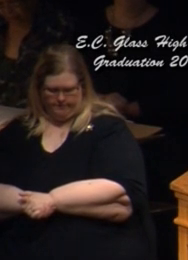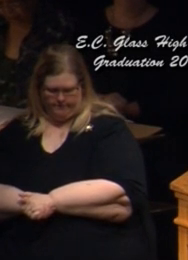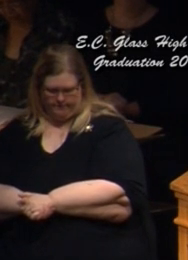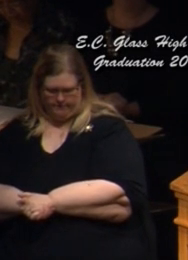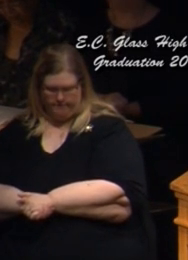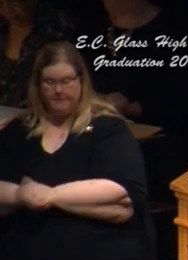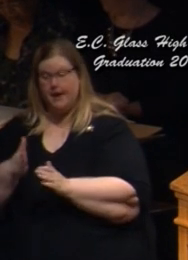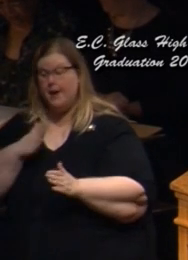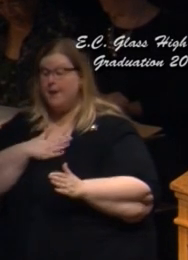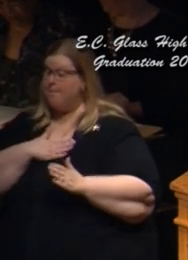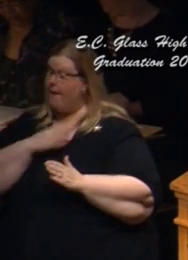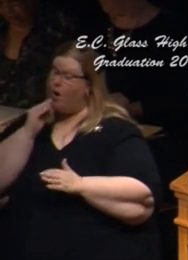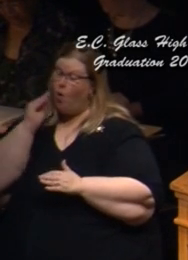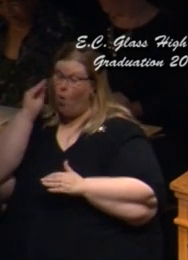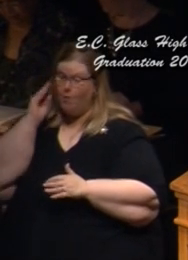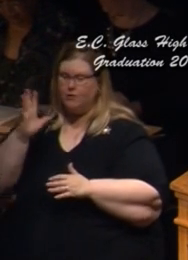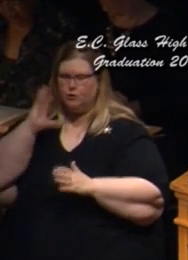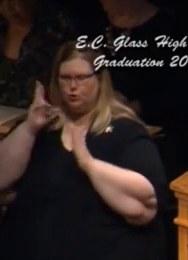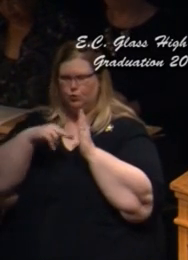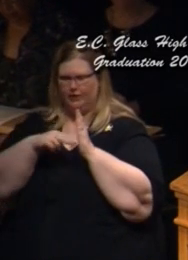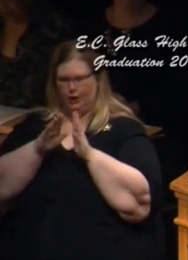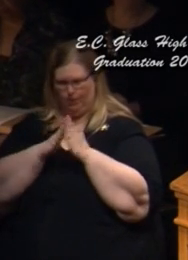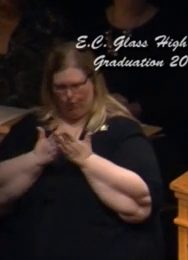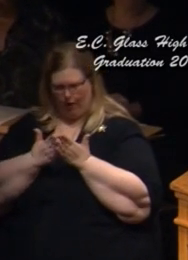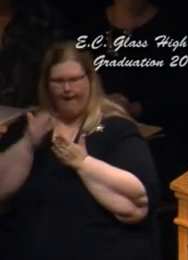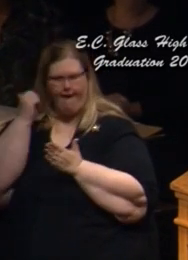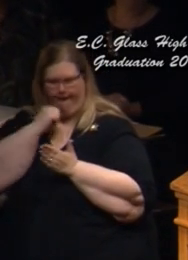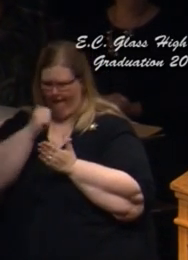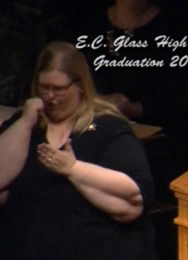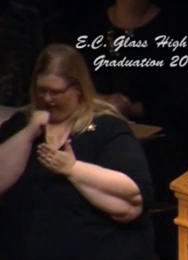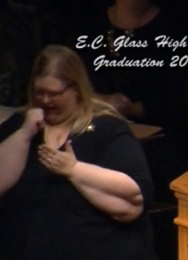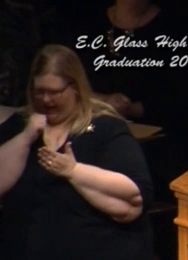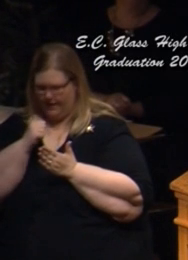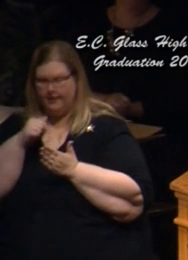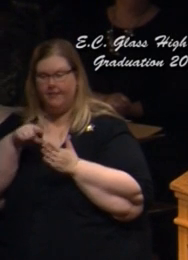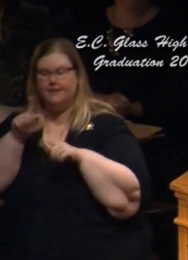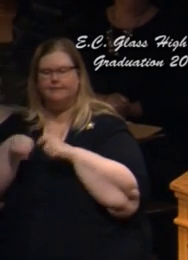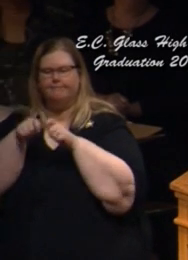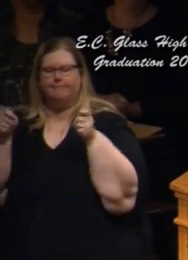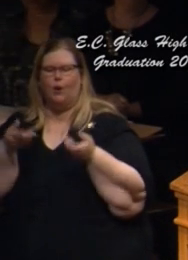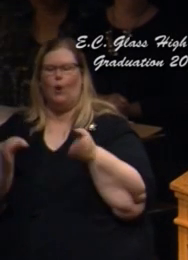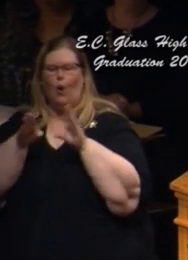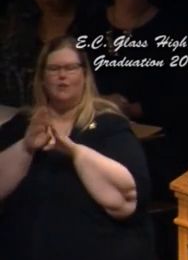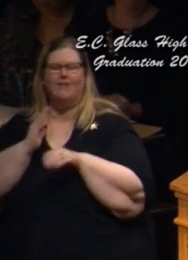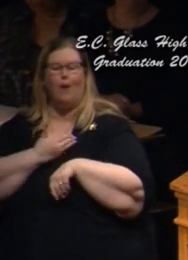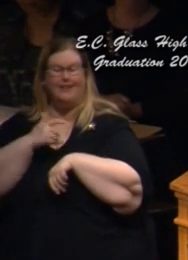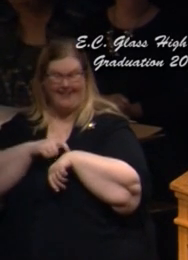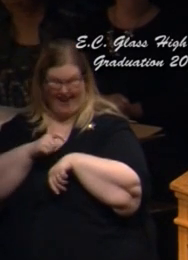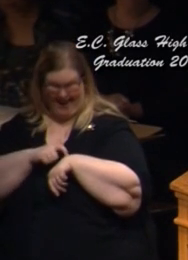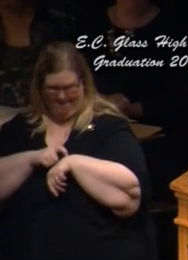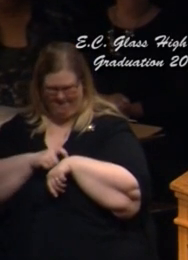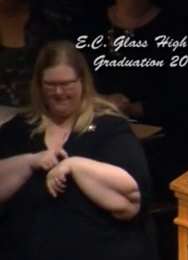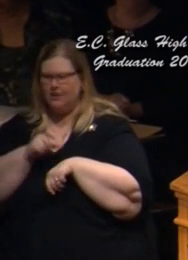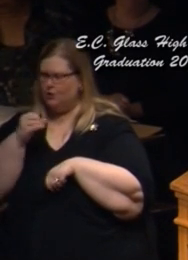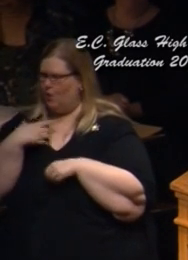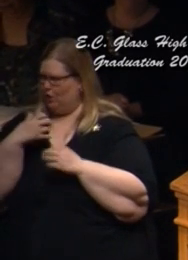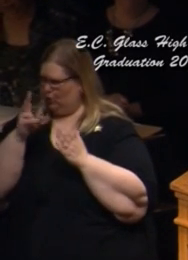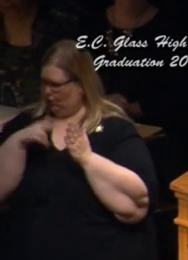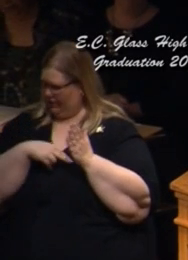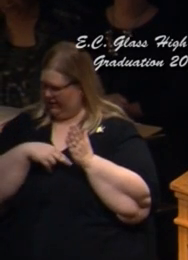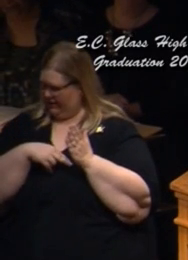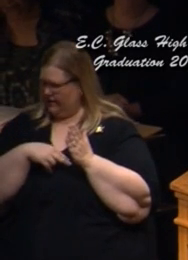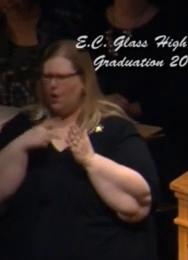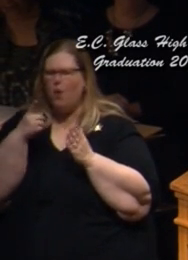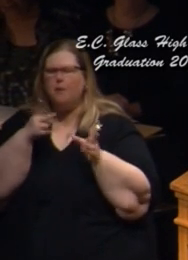In my household, we used to read a book at the close of every day, and so this is the close of our time together. So I would like to read